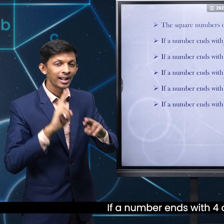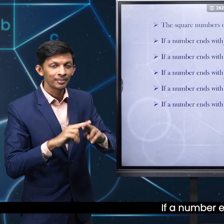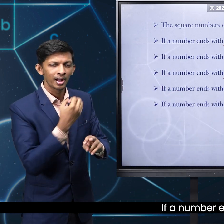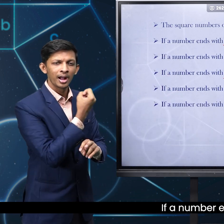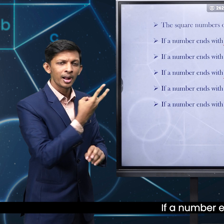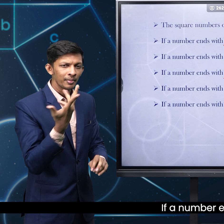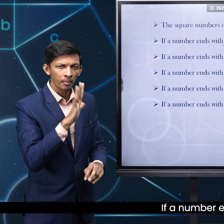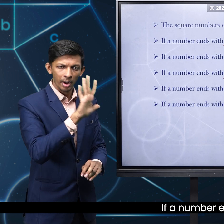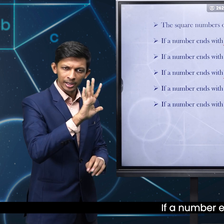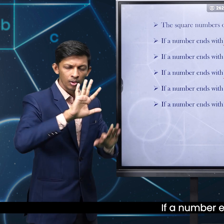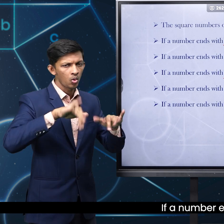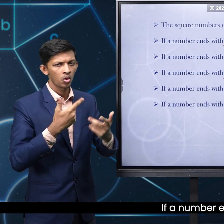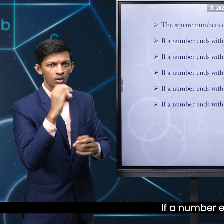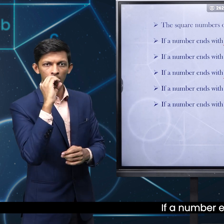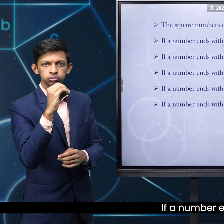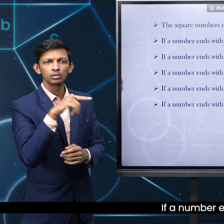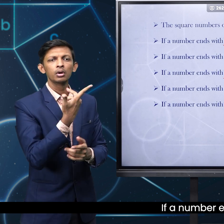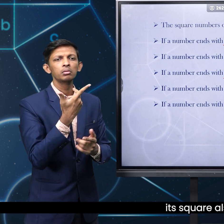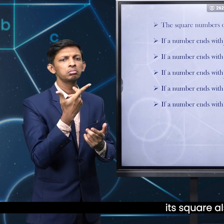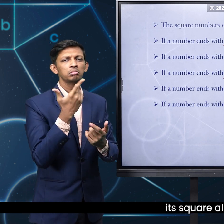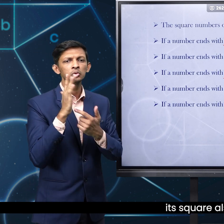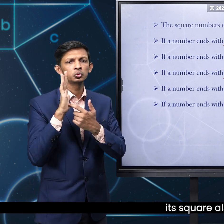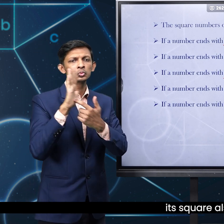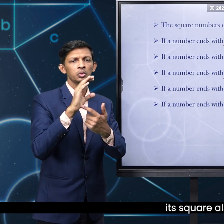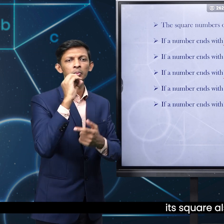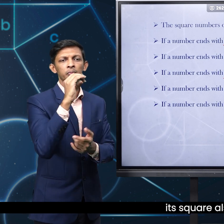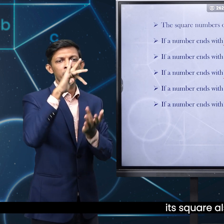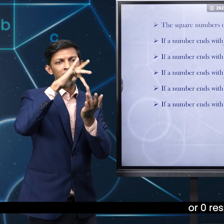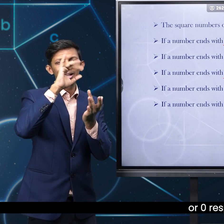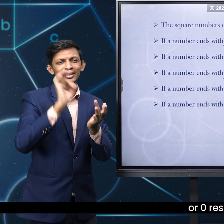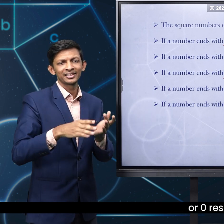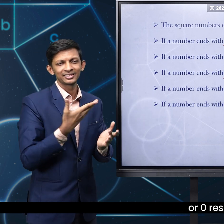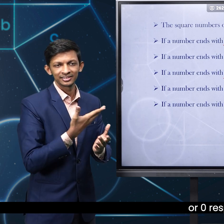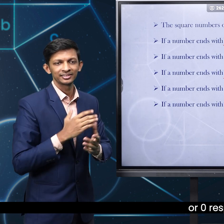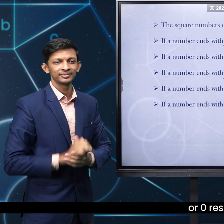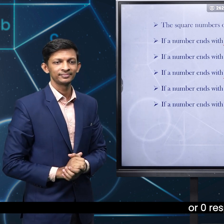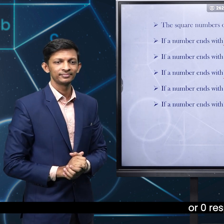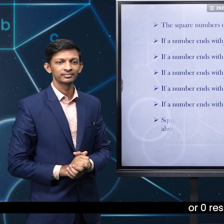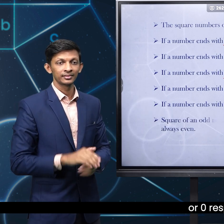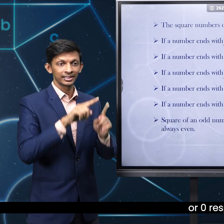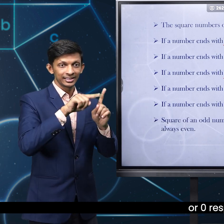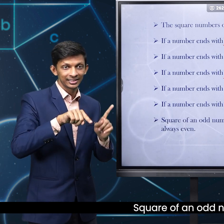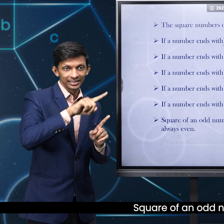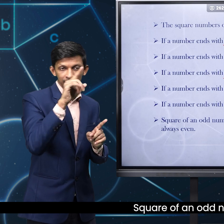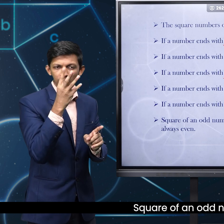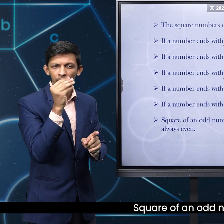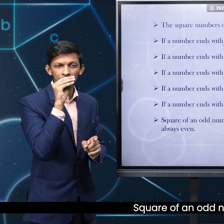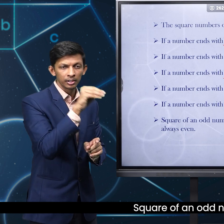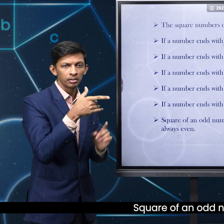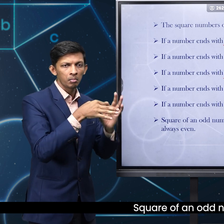If a number ends with 5 or 0, its square also ends with 5 or 0 respectively. Square of an odd